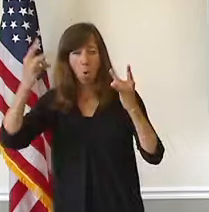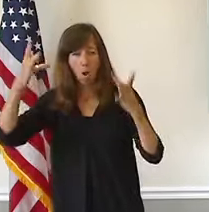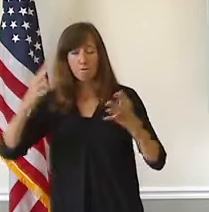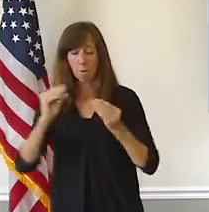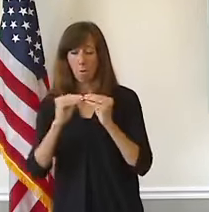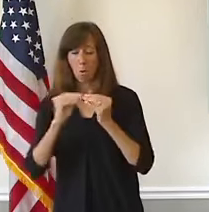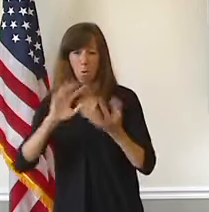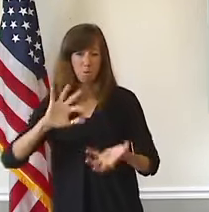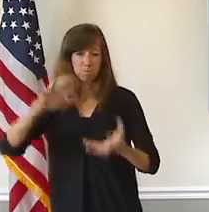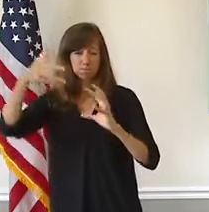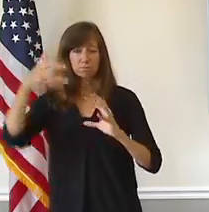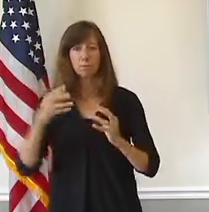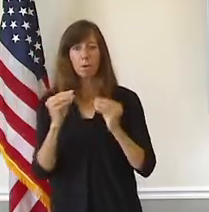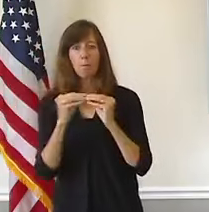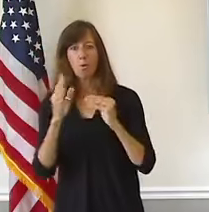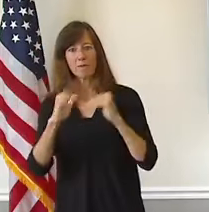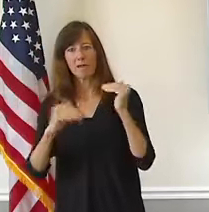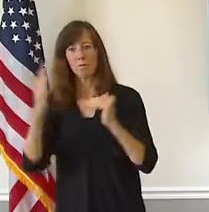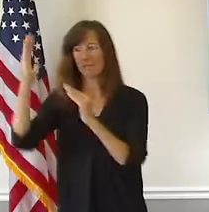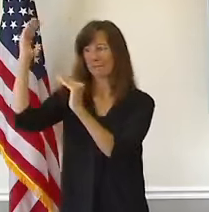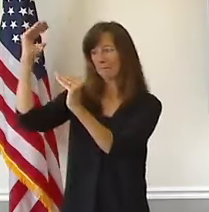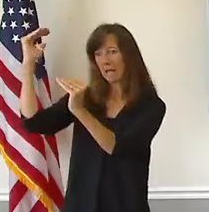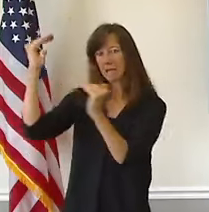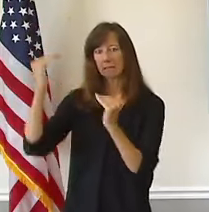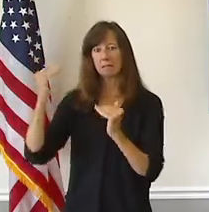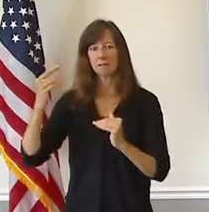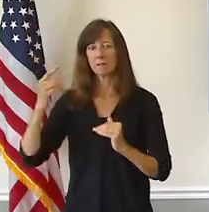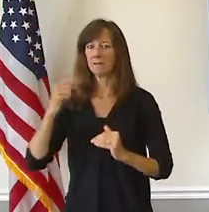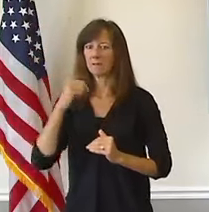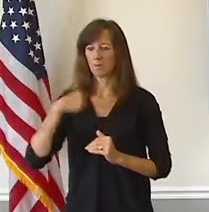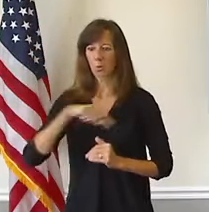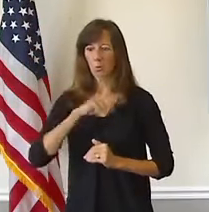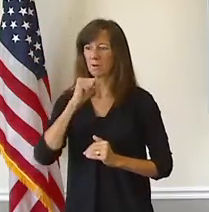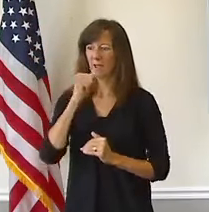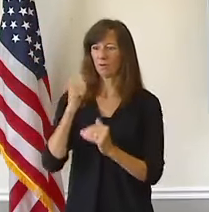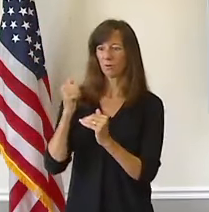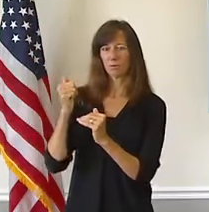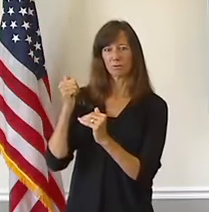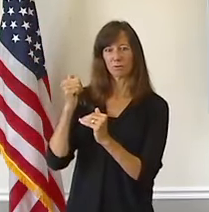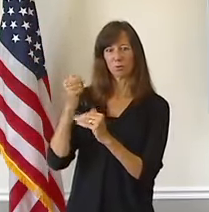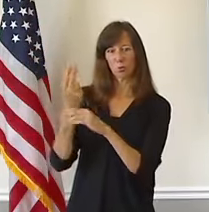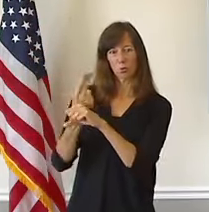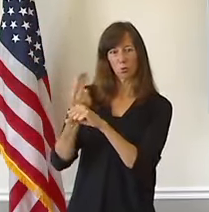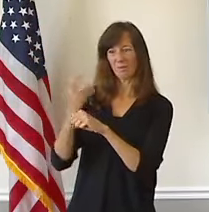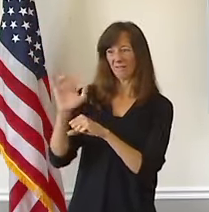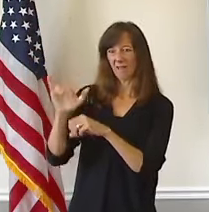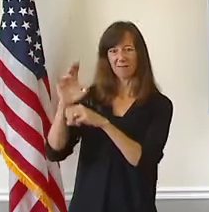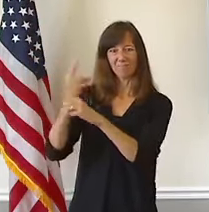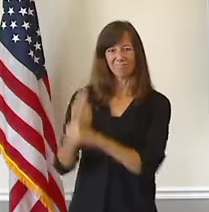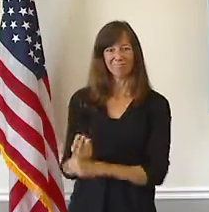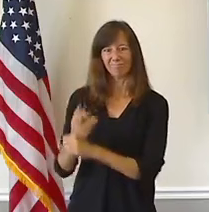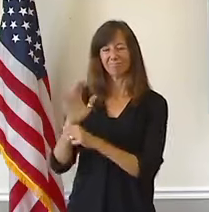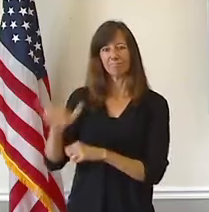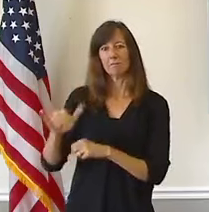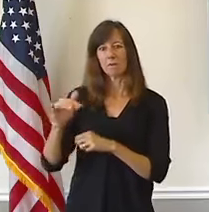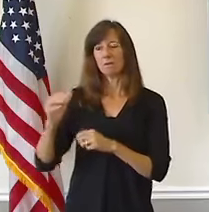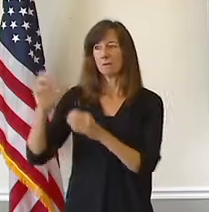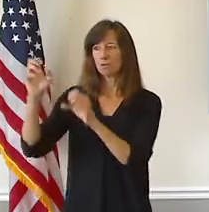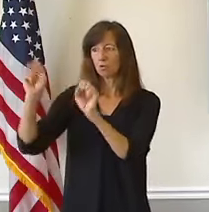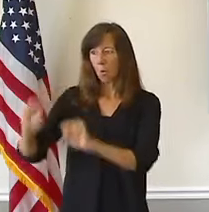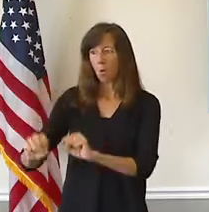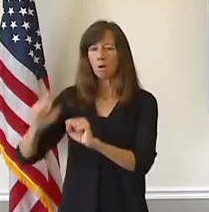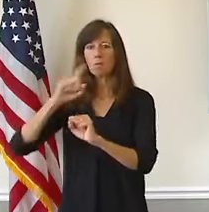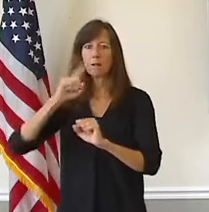suggested it could hit hard, but I think we're used to not seeing those meet those projection expectations. This storm did. It did sort